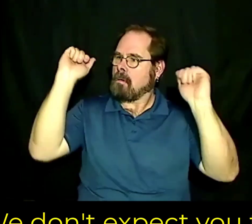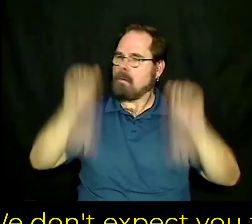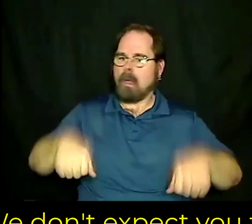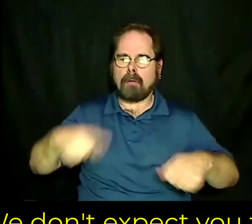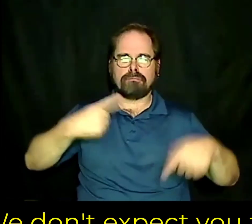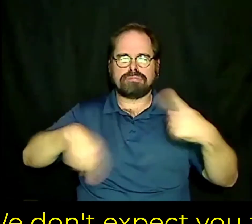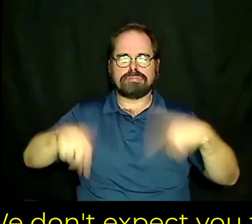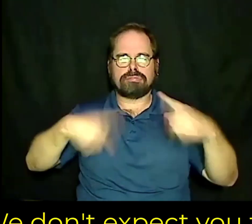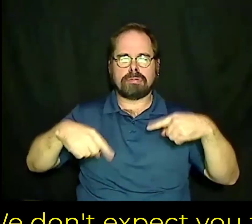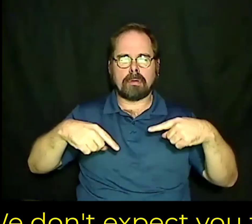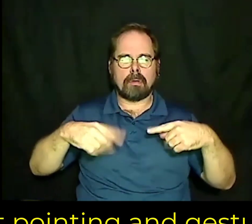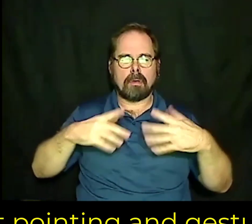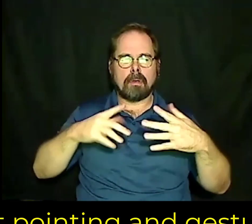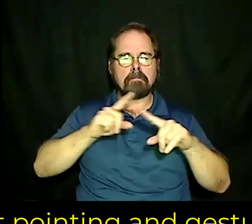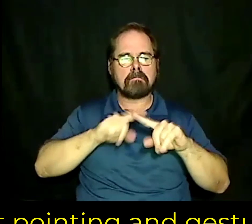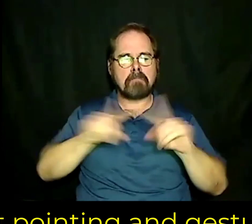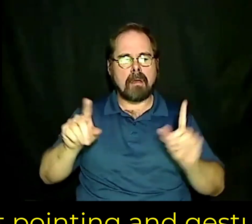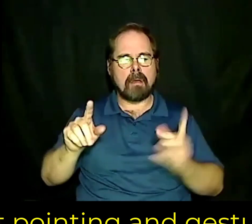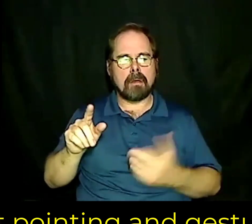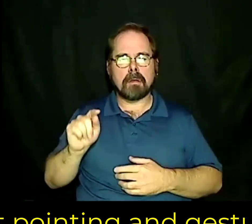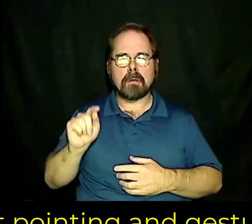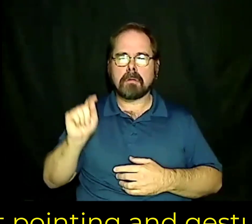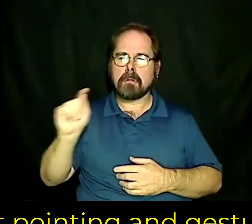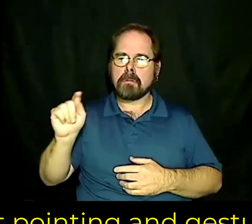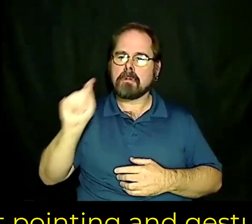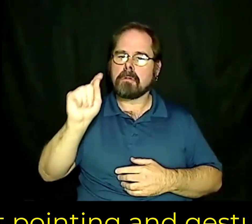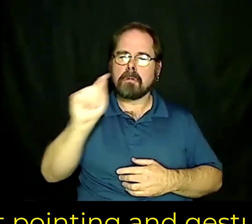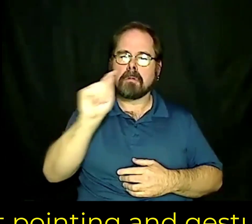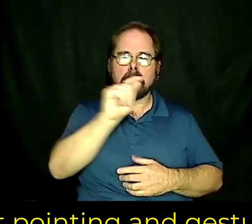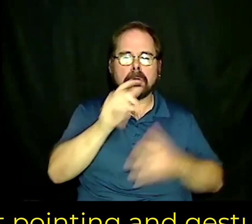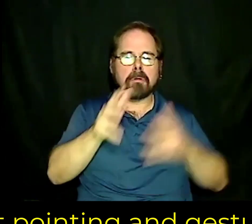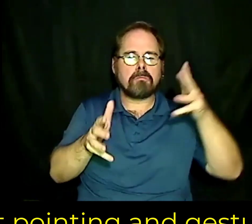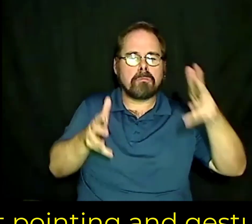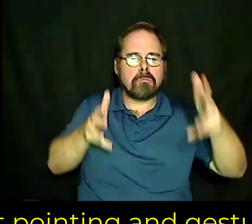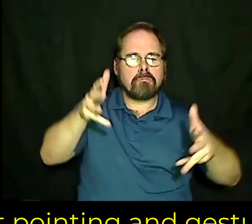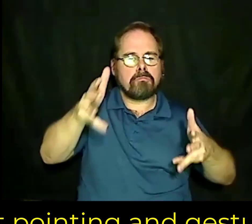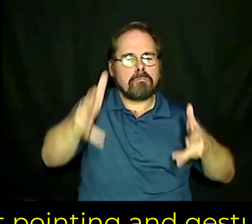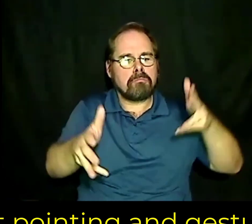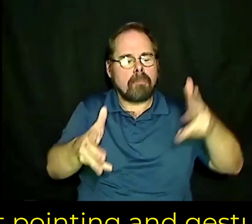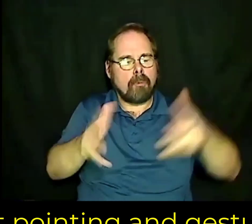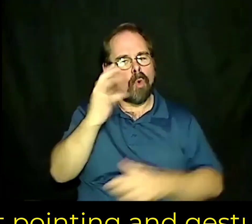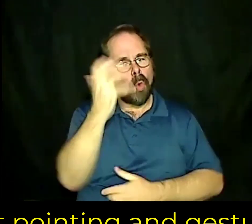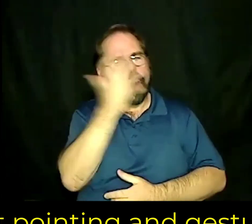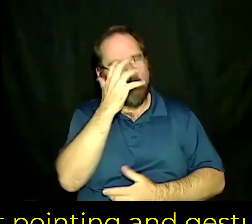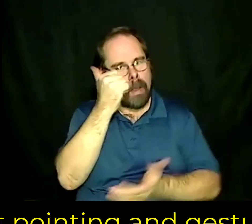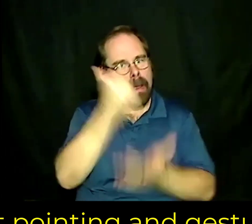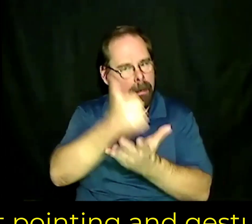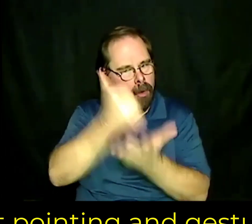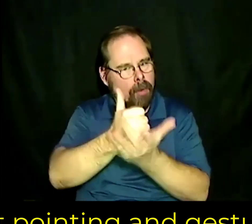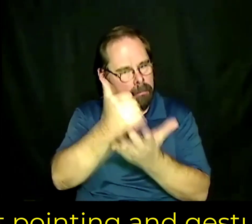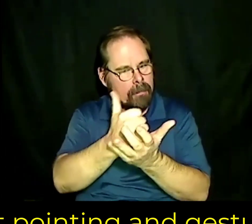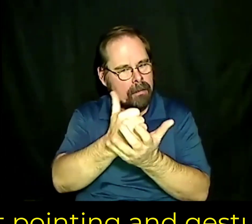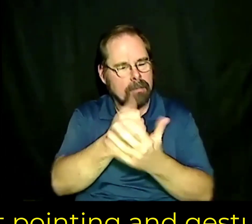people know sign language. However, those who use gesture are very